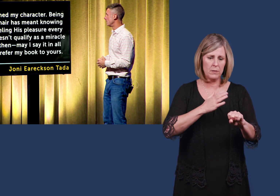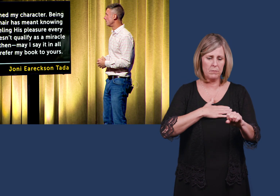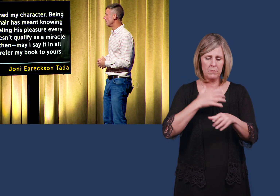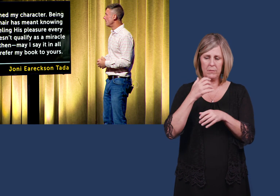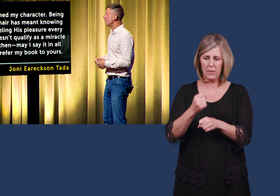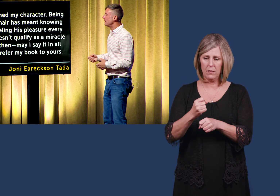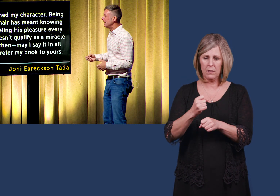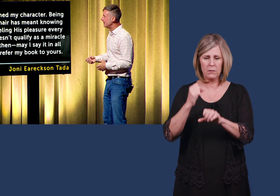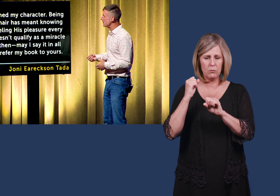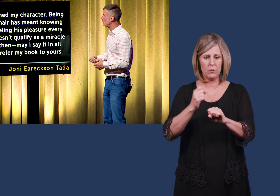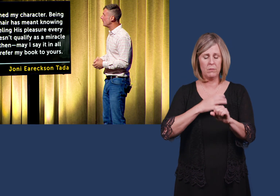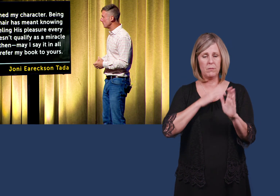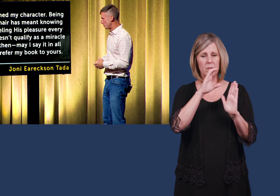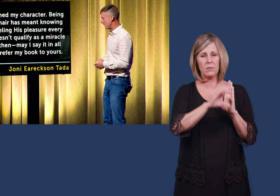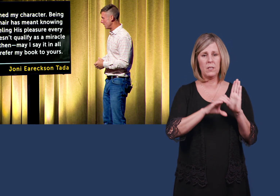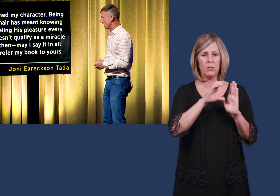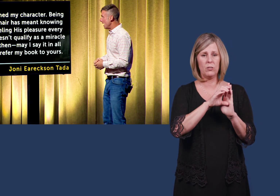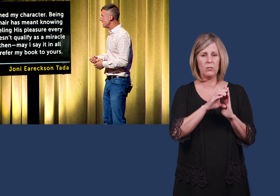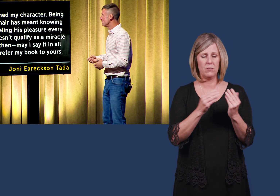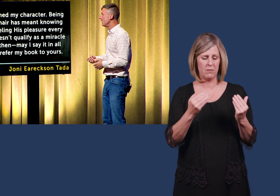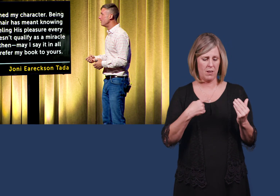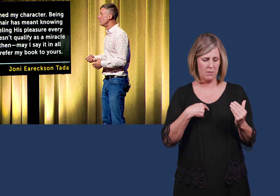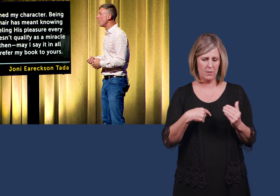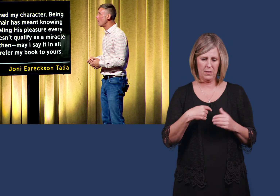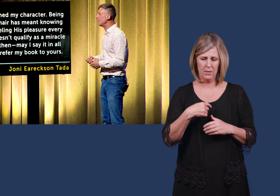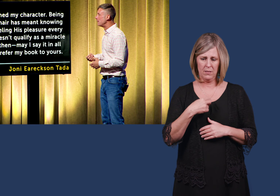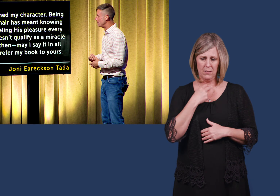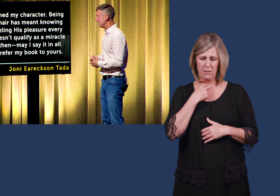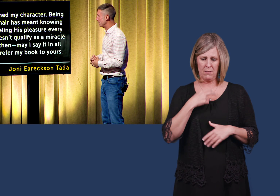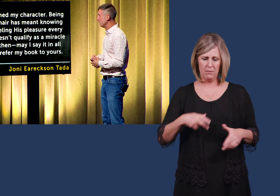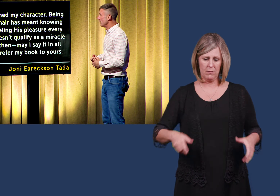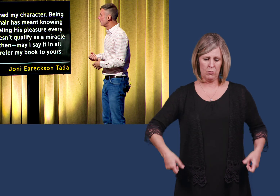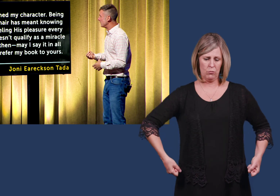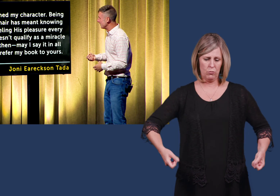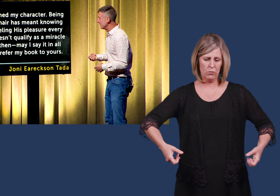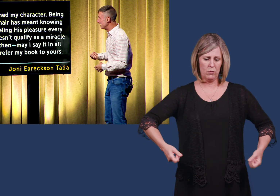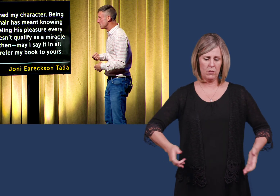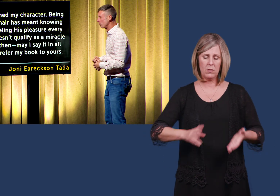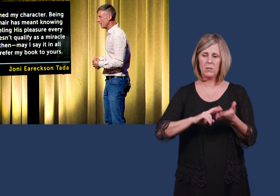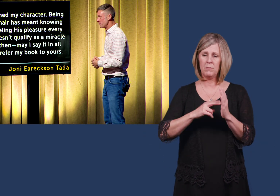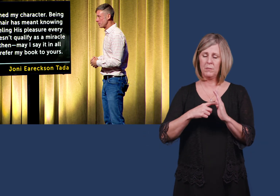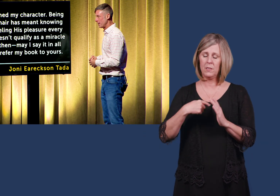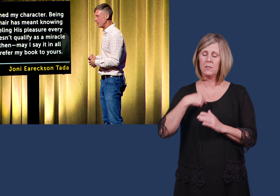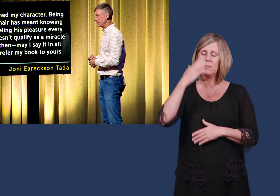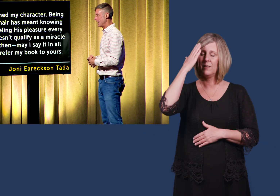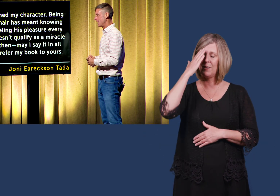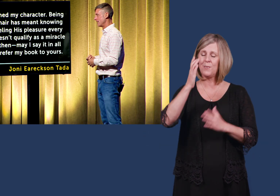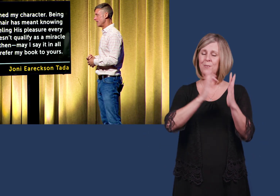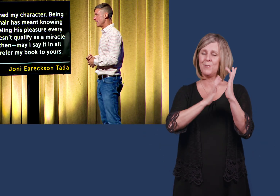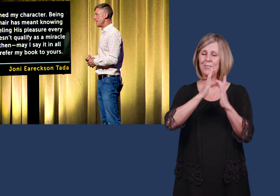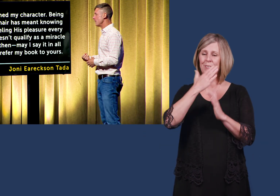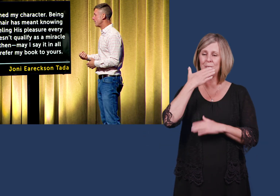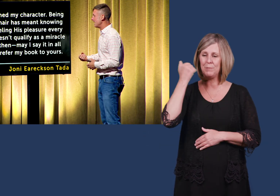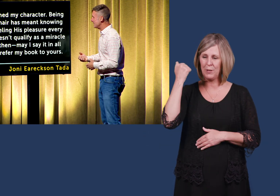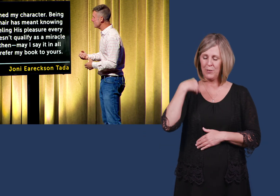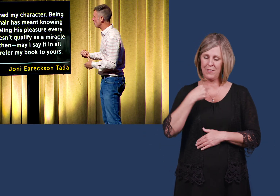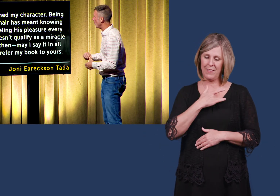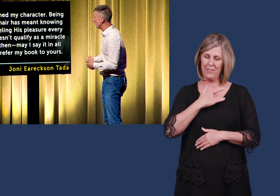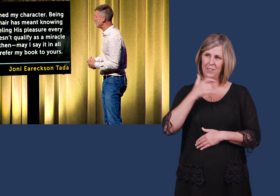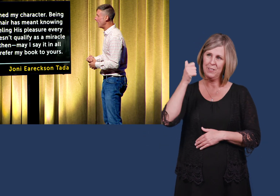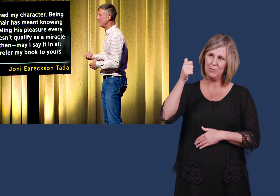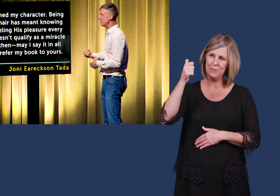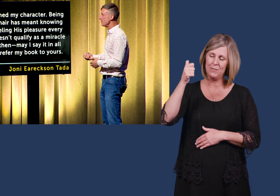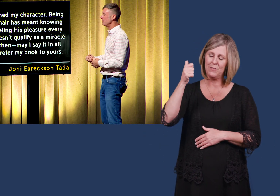character. Being in this wheelchair has meant knowing him better, feeling his pleasure every day. If that